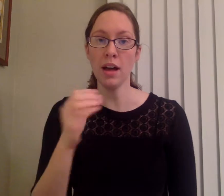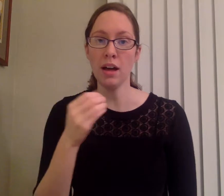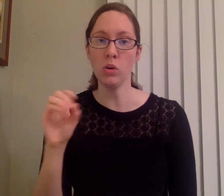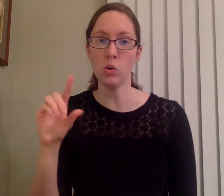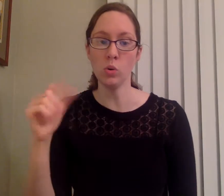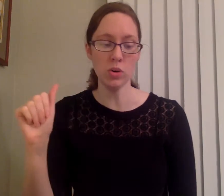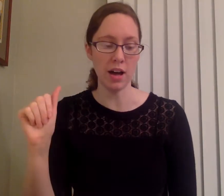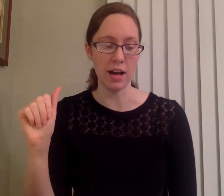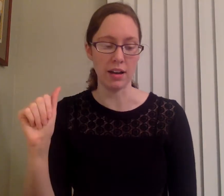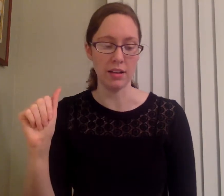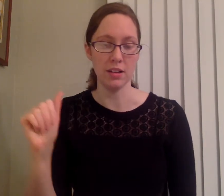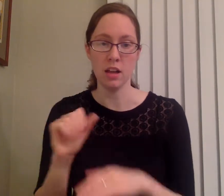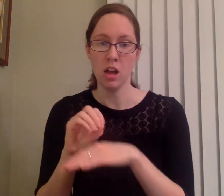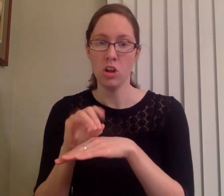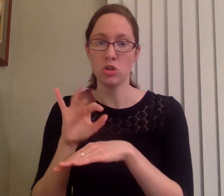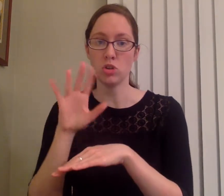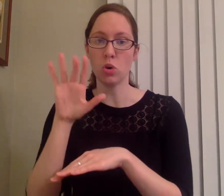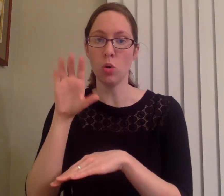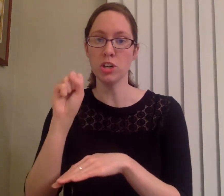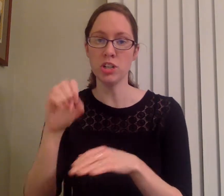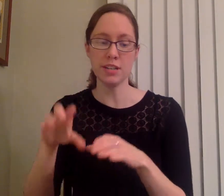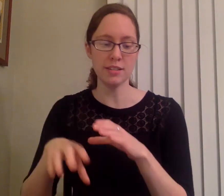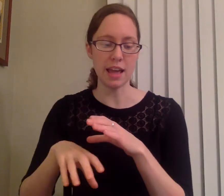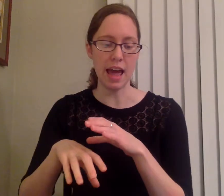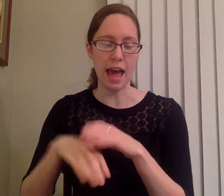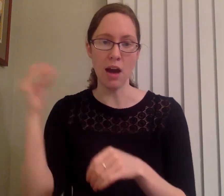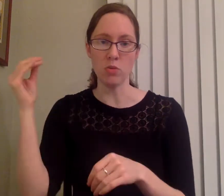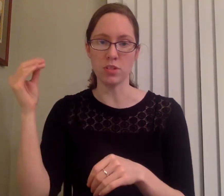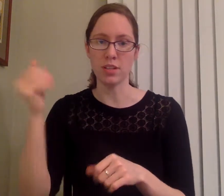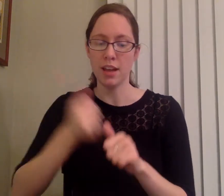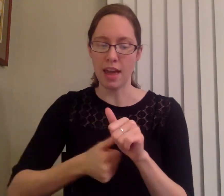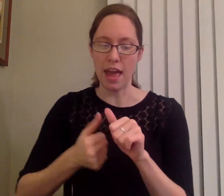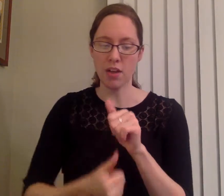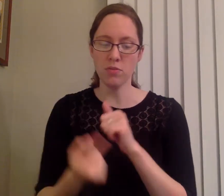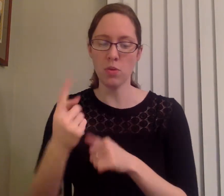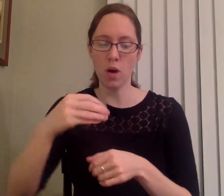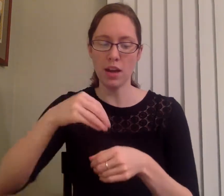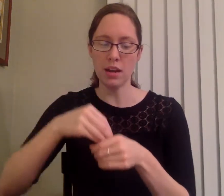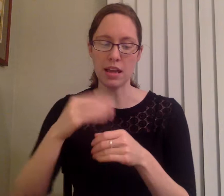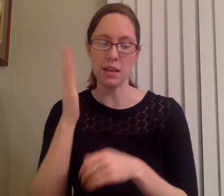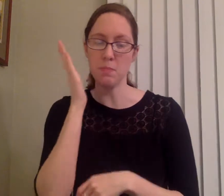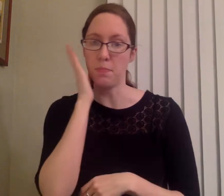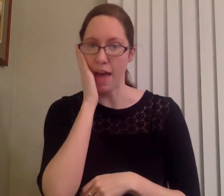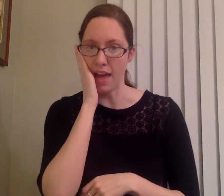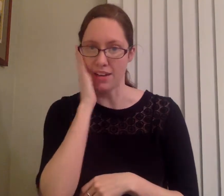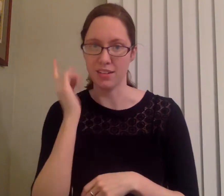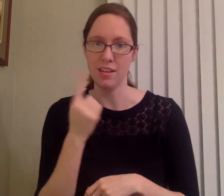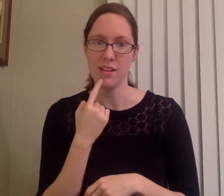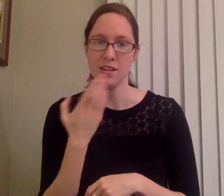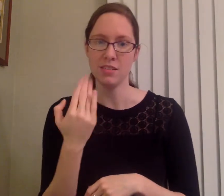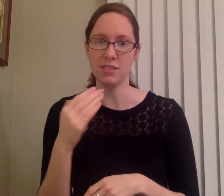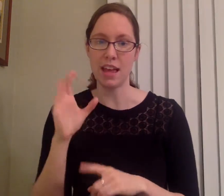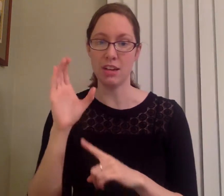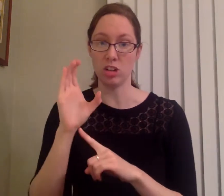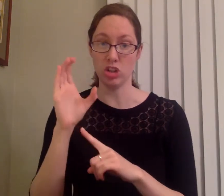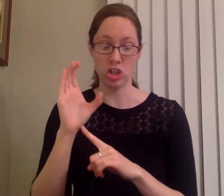Ooga, ooga! Torches out! Everyone in bed, said